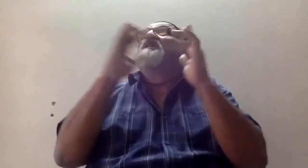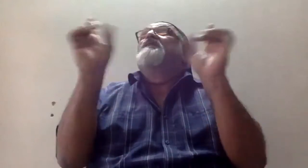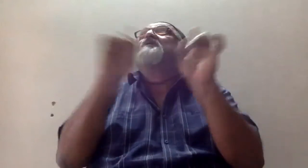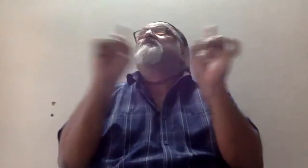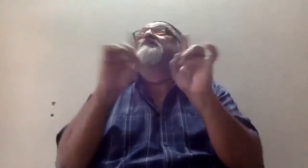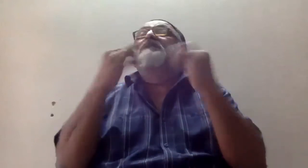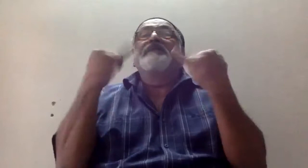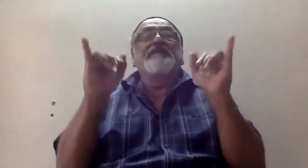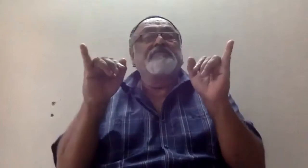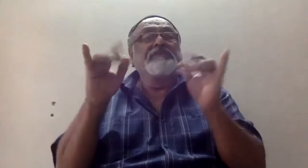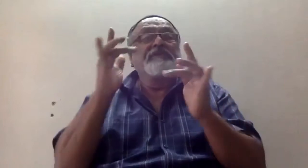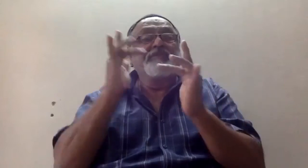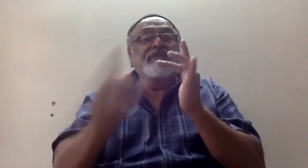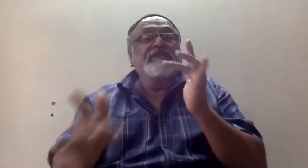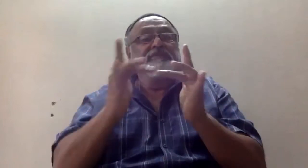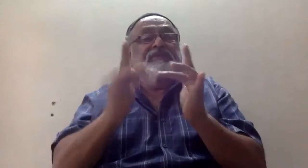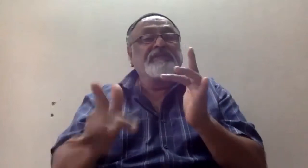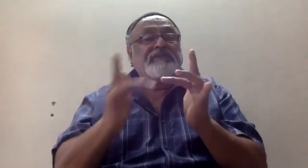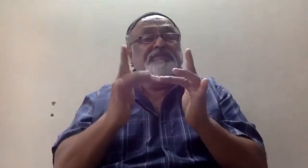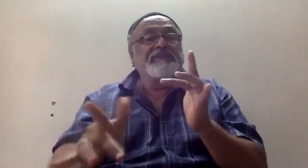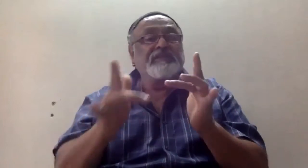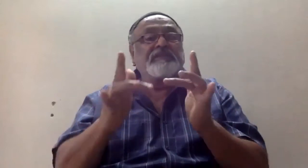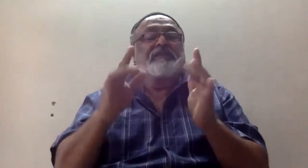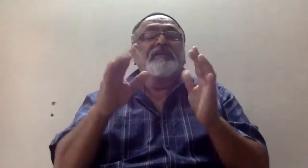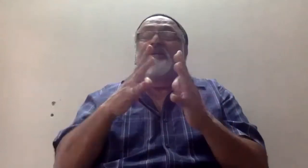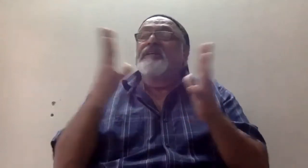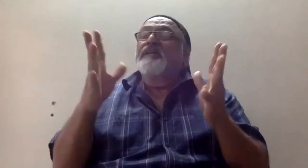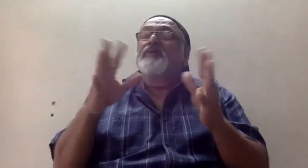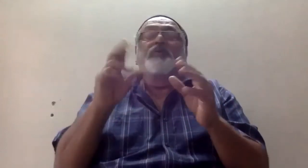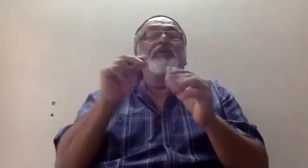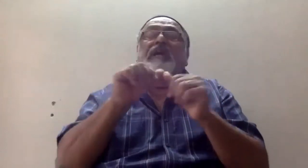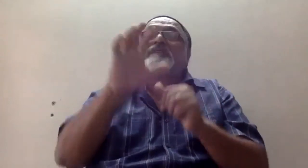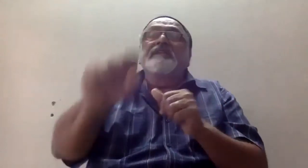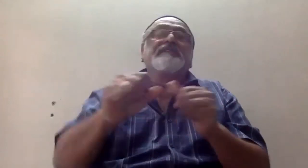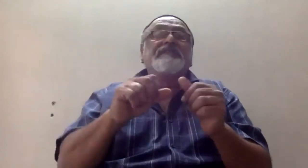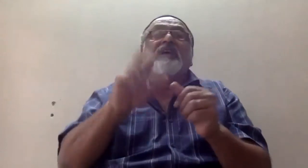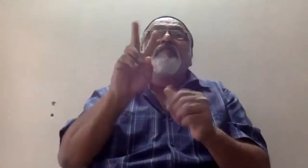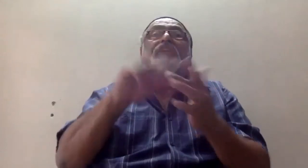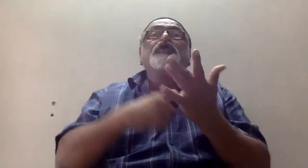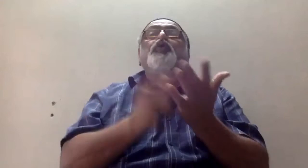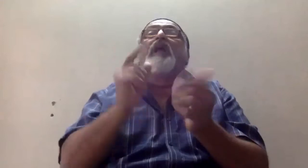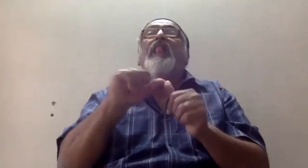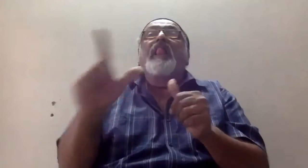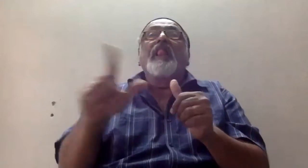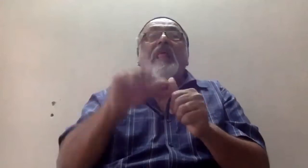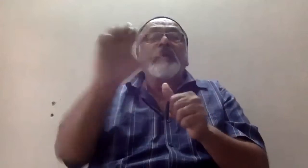language interpretation on virtual access wasn't feasible, could not happen. I'm glad Arunji is able to do it so